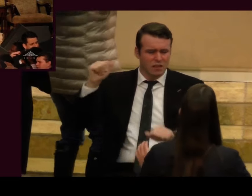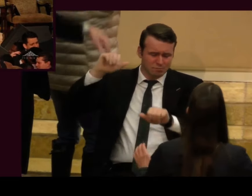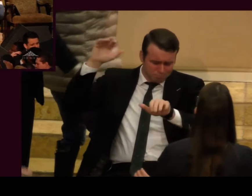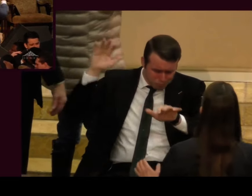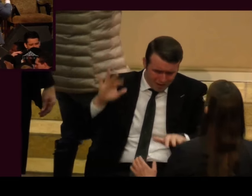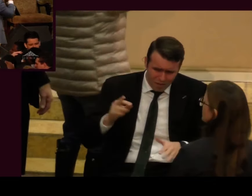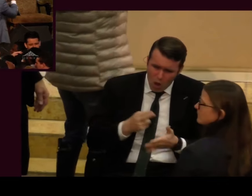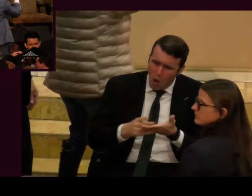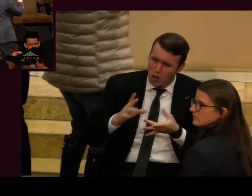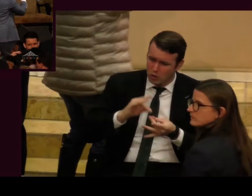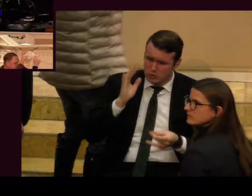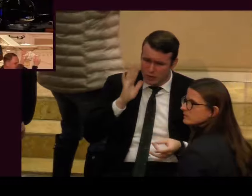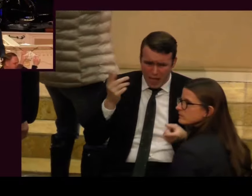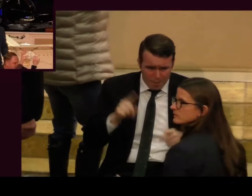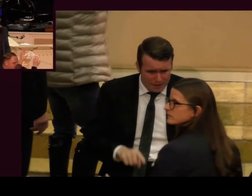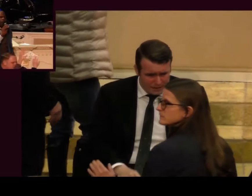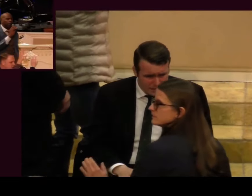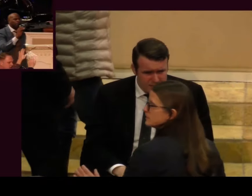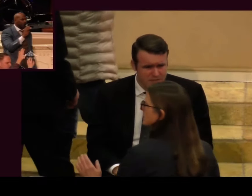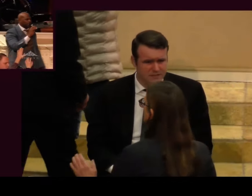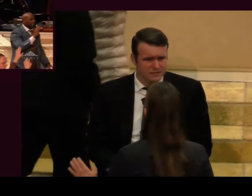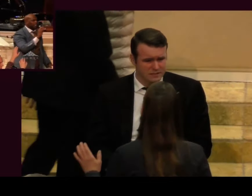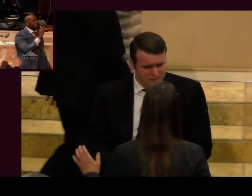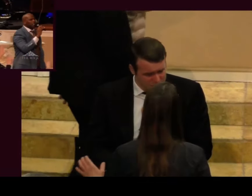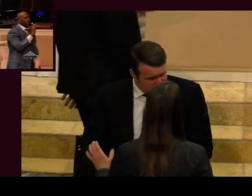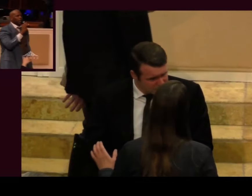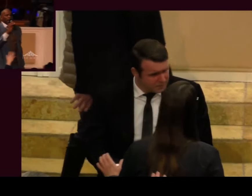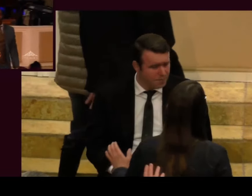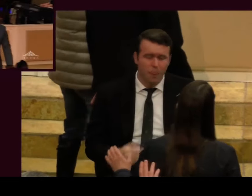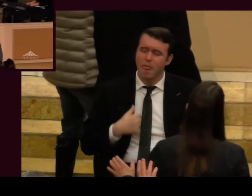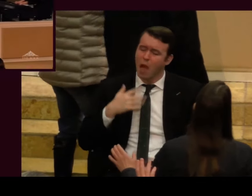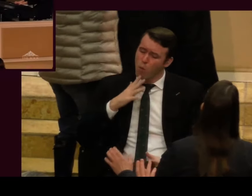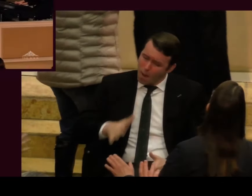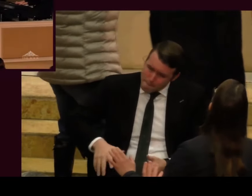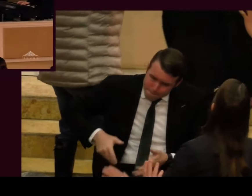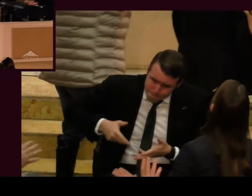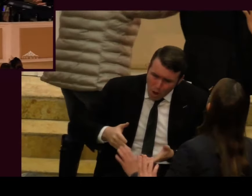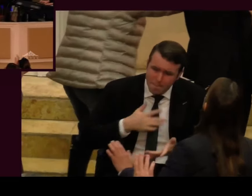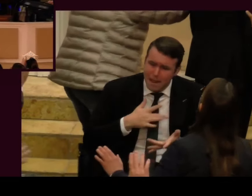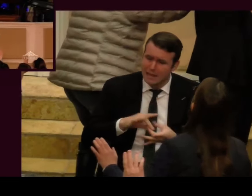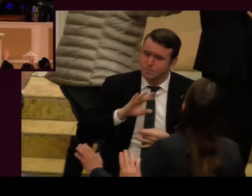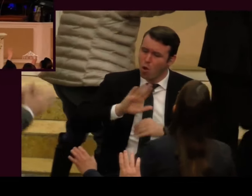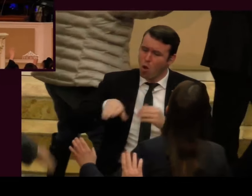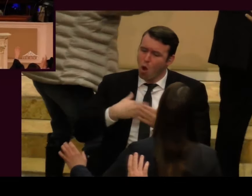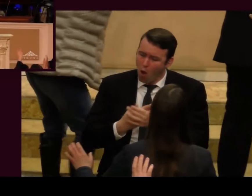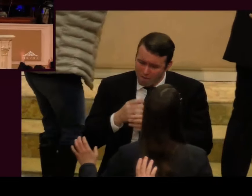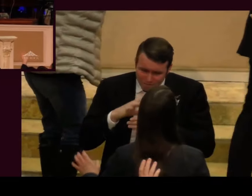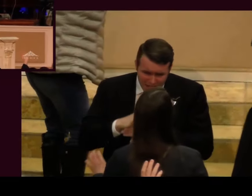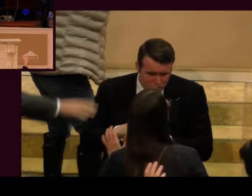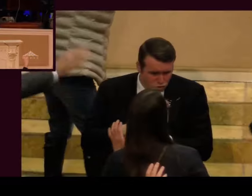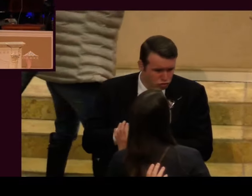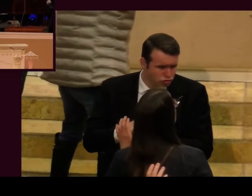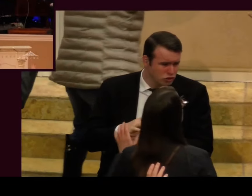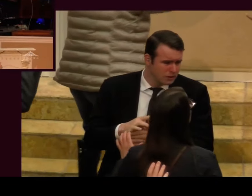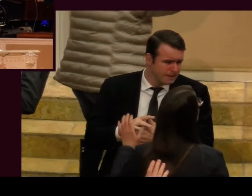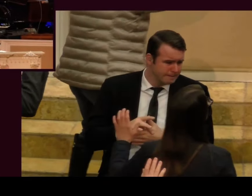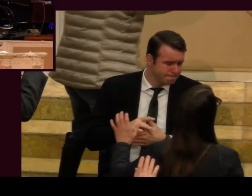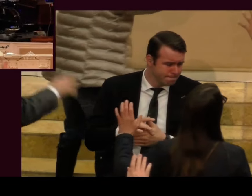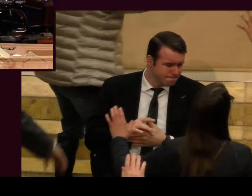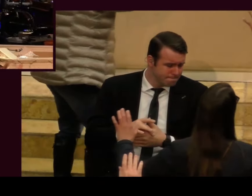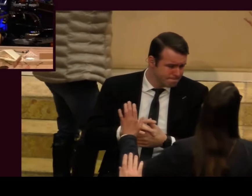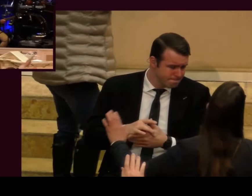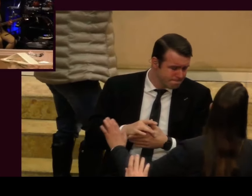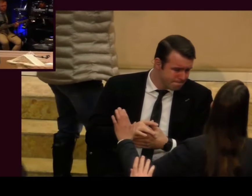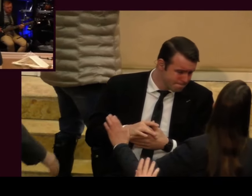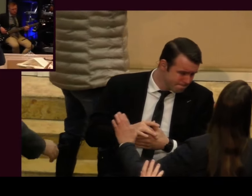Another wave of the Holy Ghost is about to come. I will pour out of my Spirit upon all flesh.